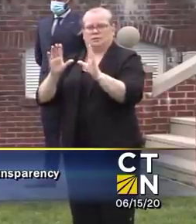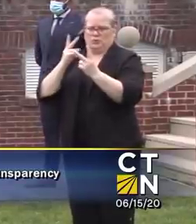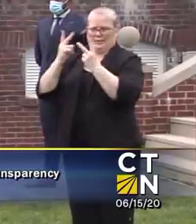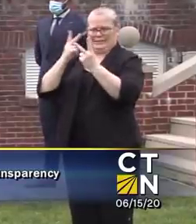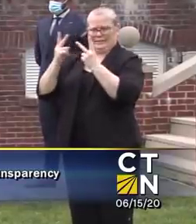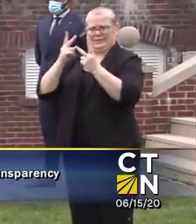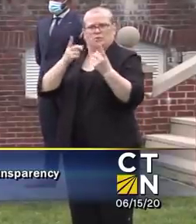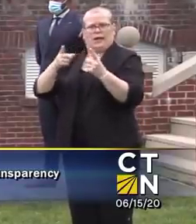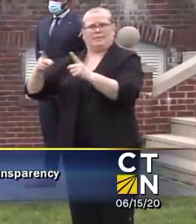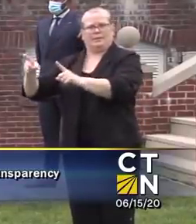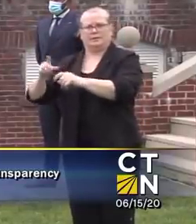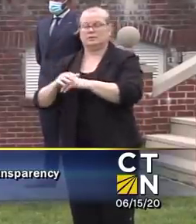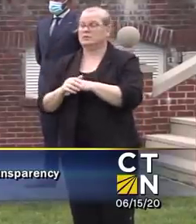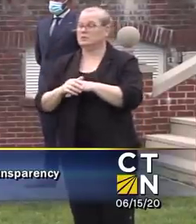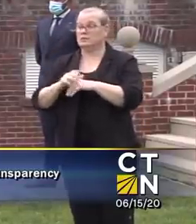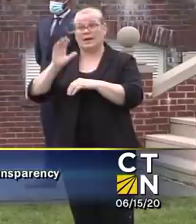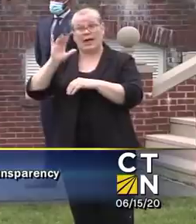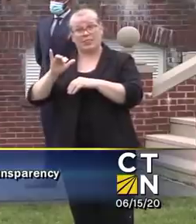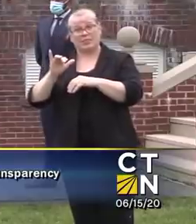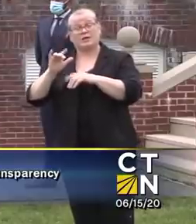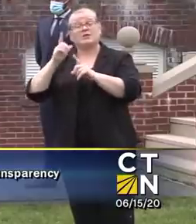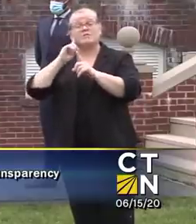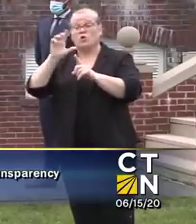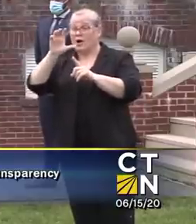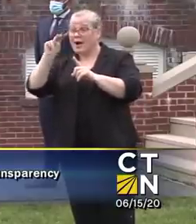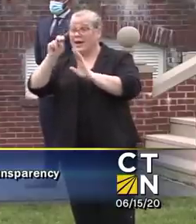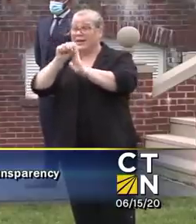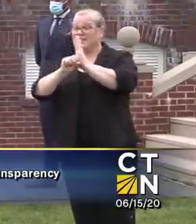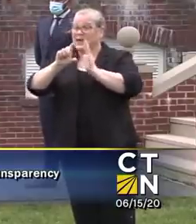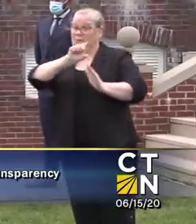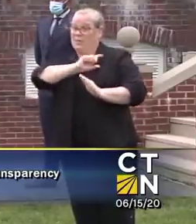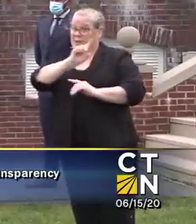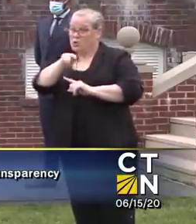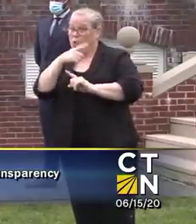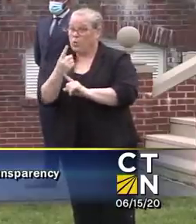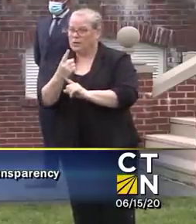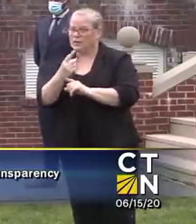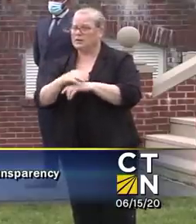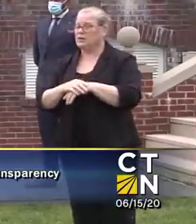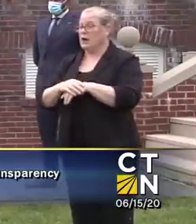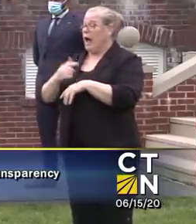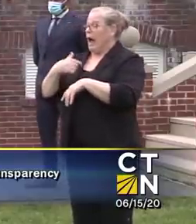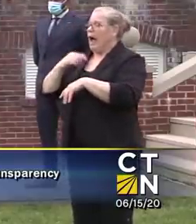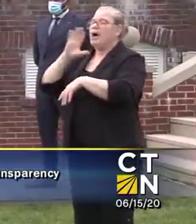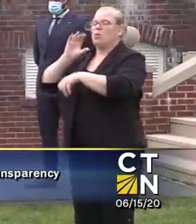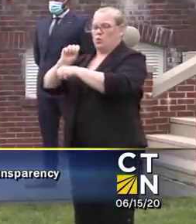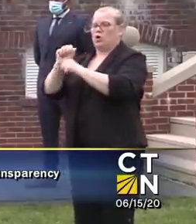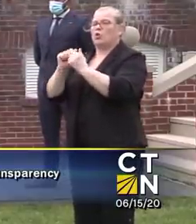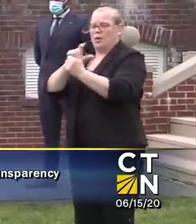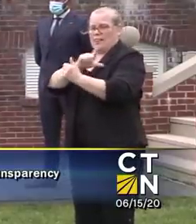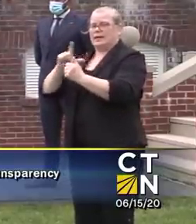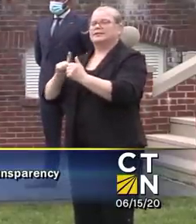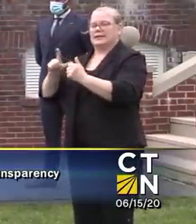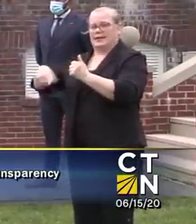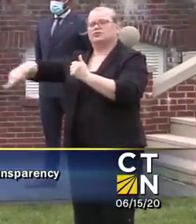And this would only apply to the Connecticut State Police? I'm going to work with the legislature in terms of what we can do with the municipal police as